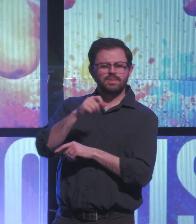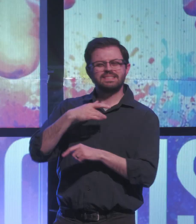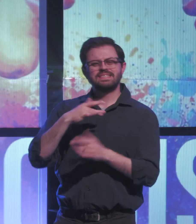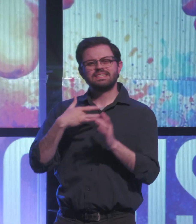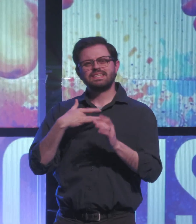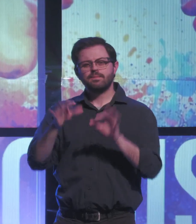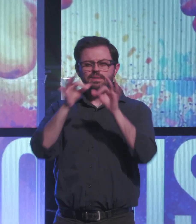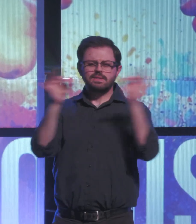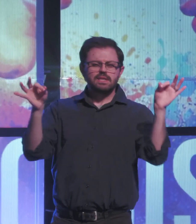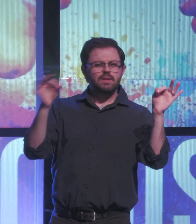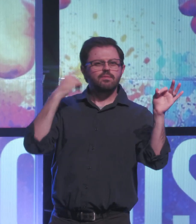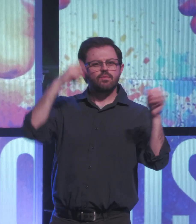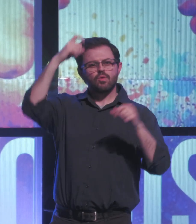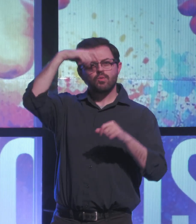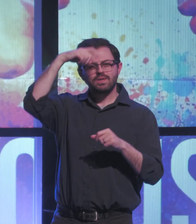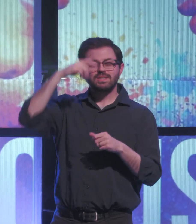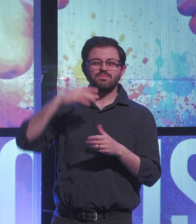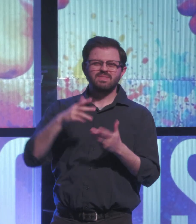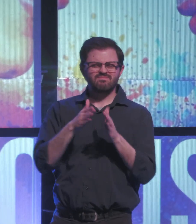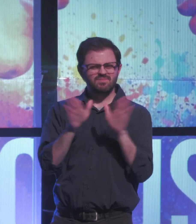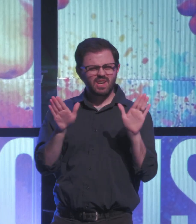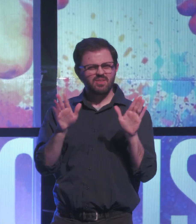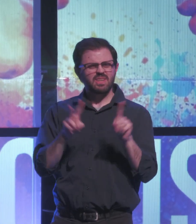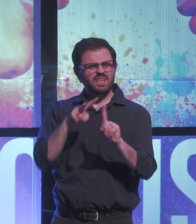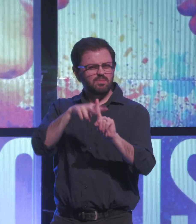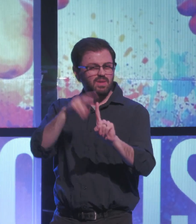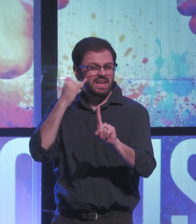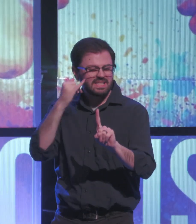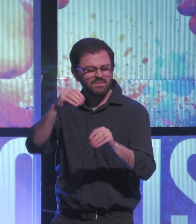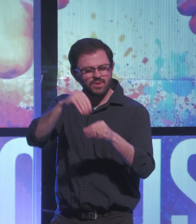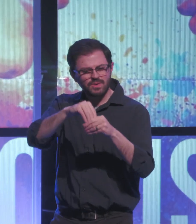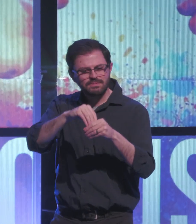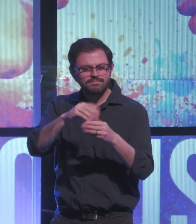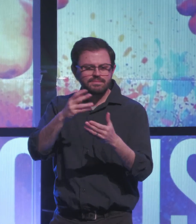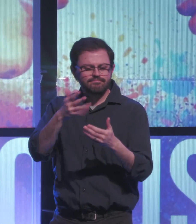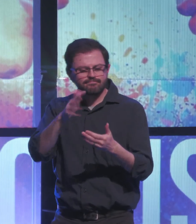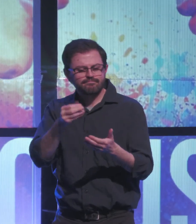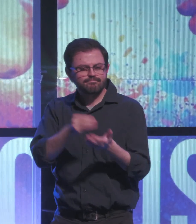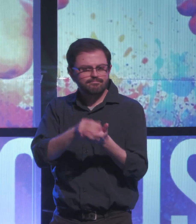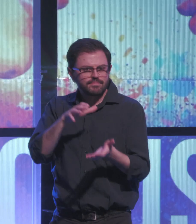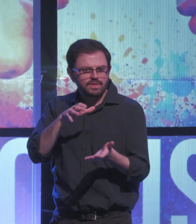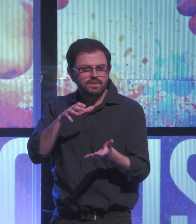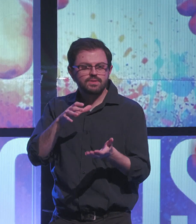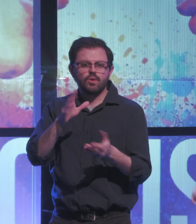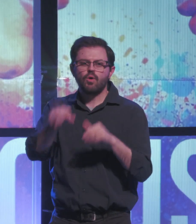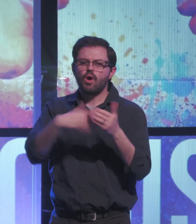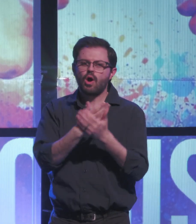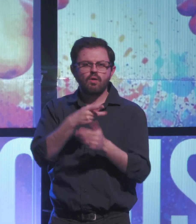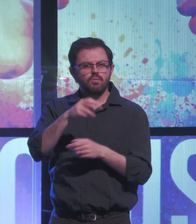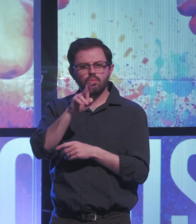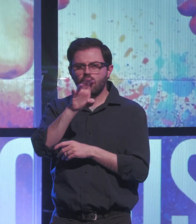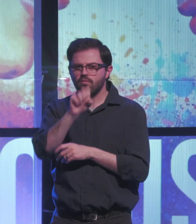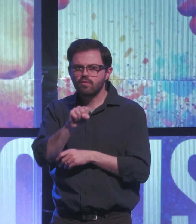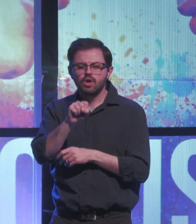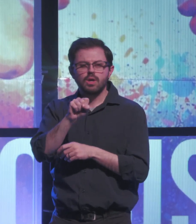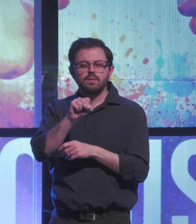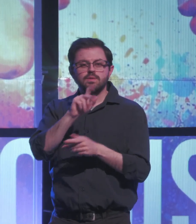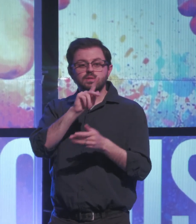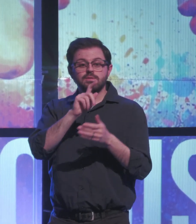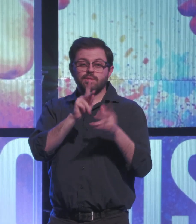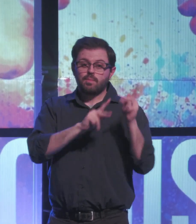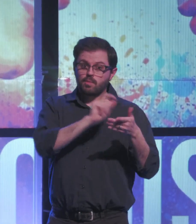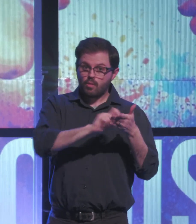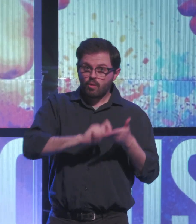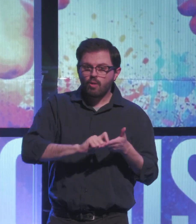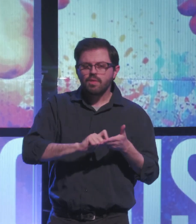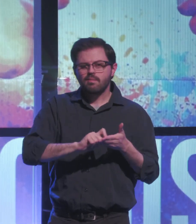the upper to middle class of a society. If you have some measure of privilege. So all the proverbs are written by very wealthy people who lived in palaces,